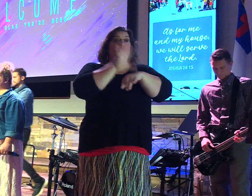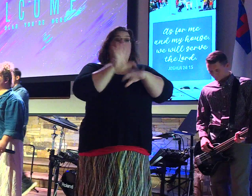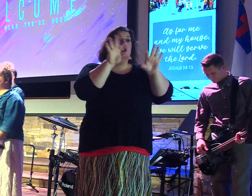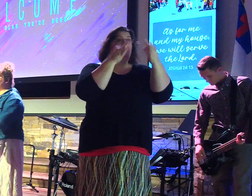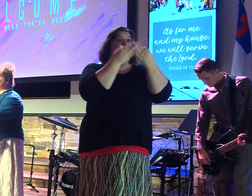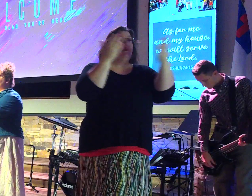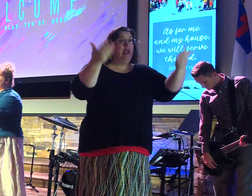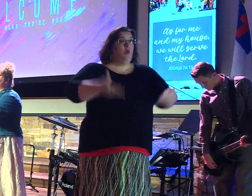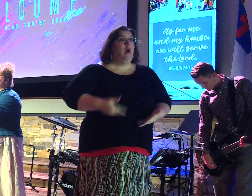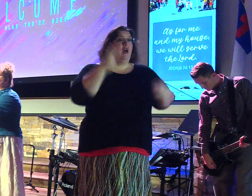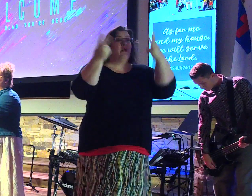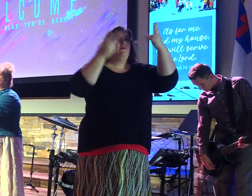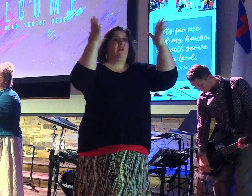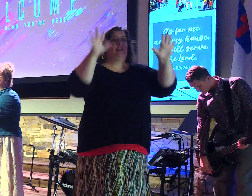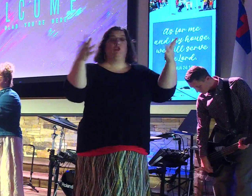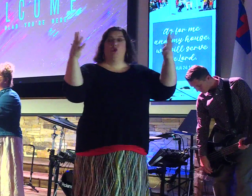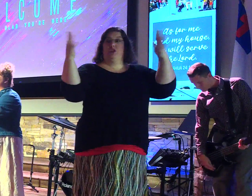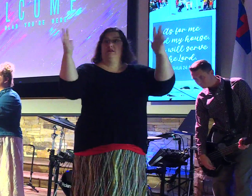our visitors this morning?